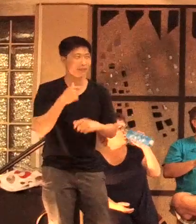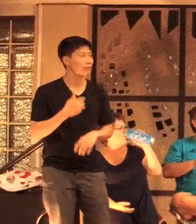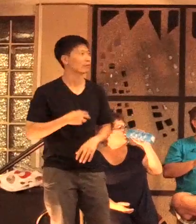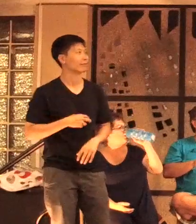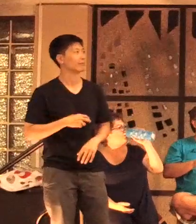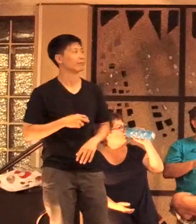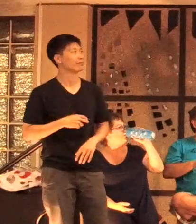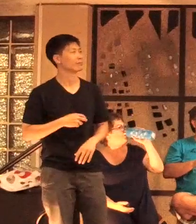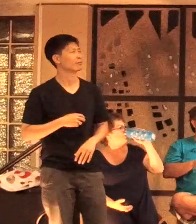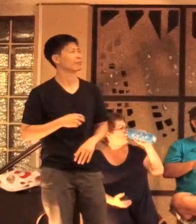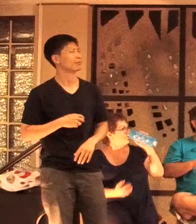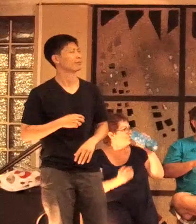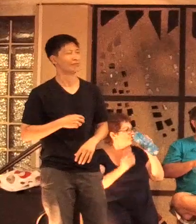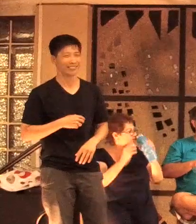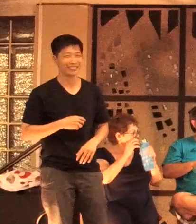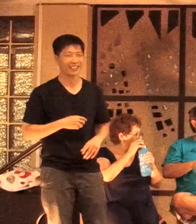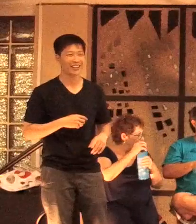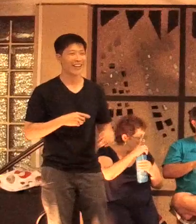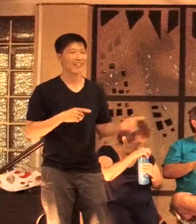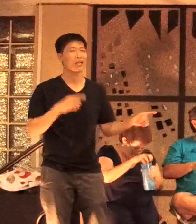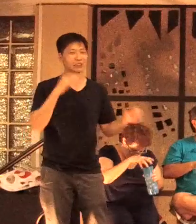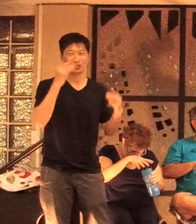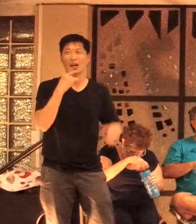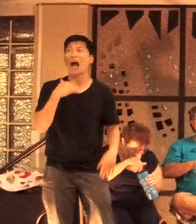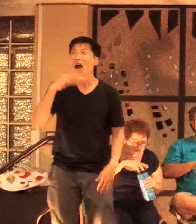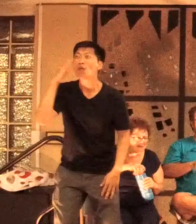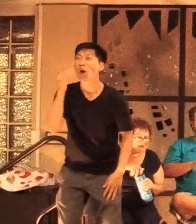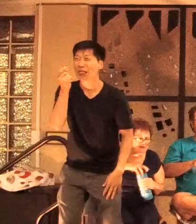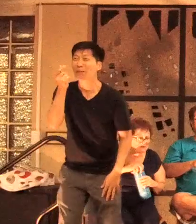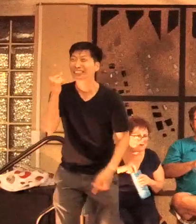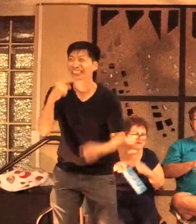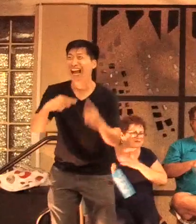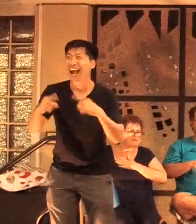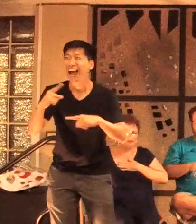I was like, what? She's like, oh, I know some sign language.